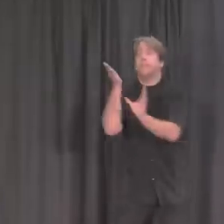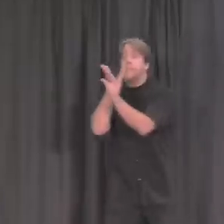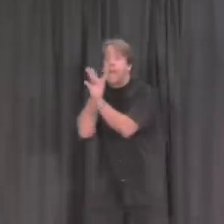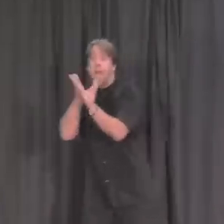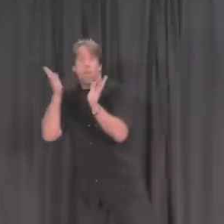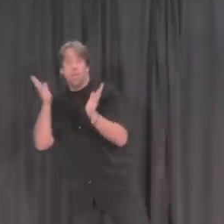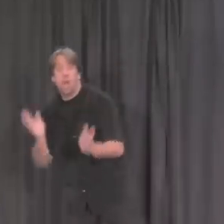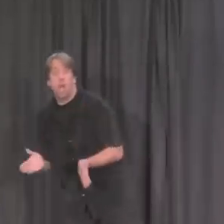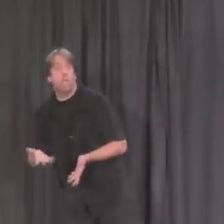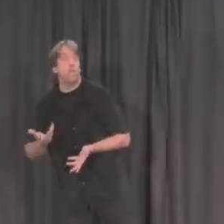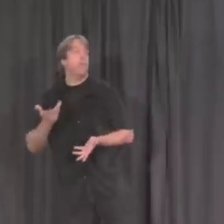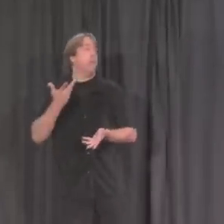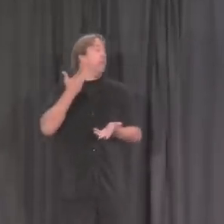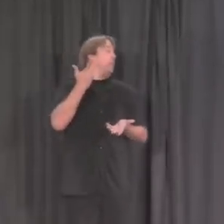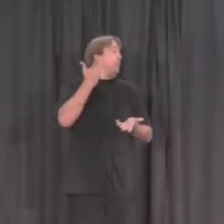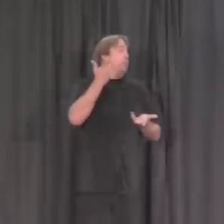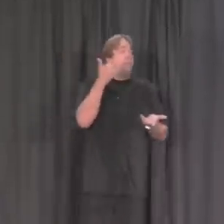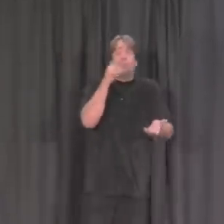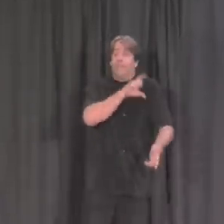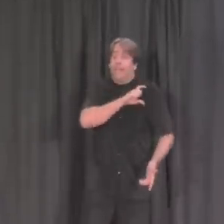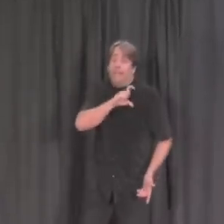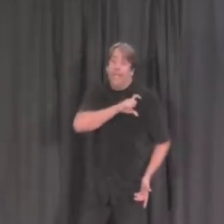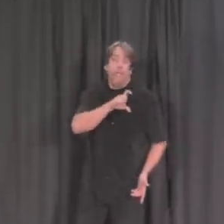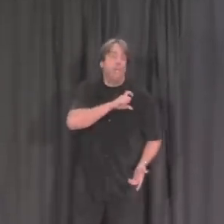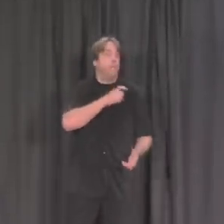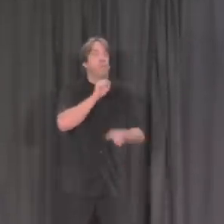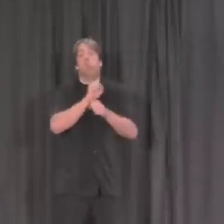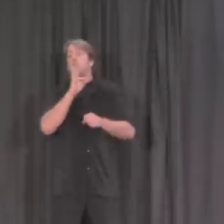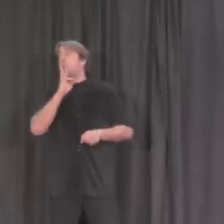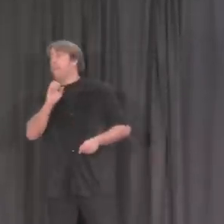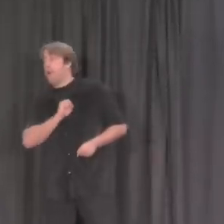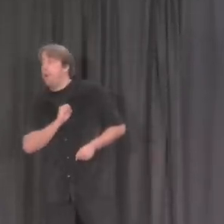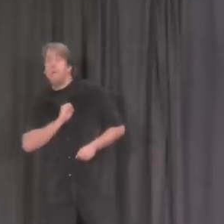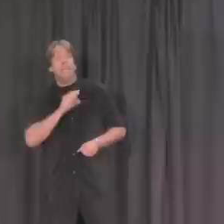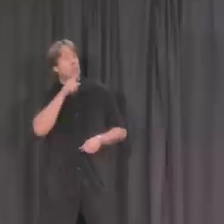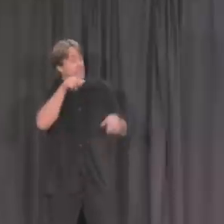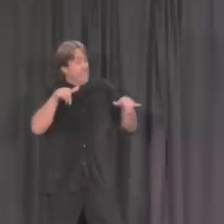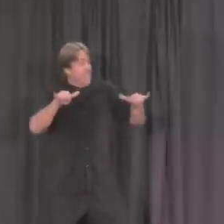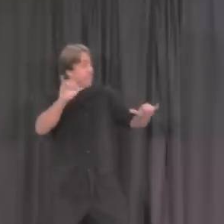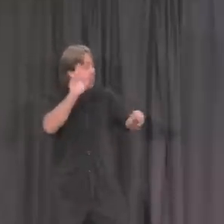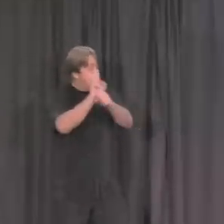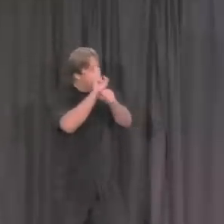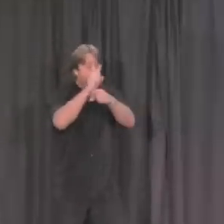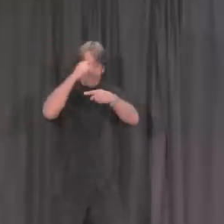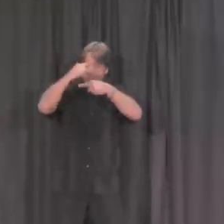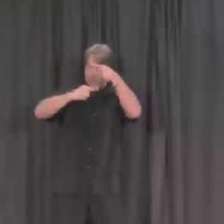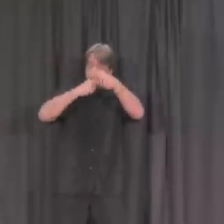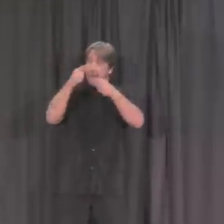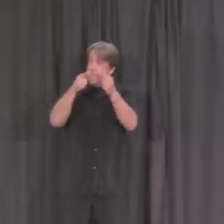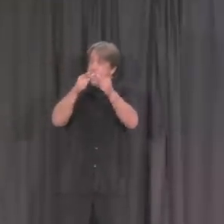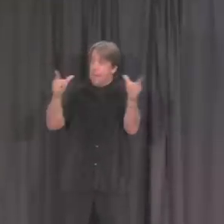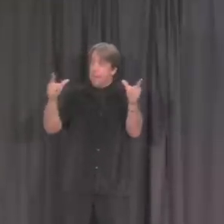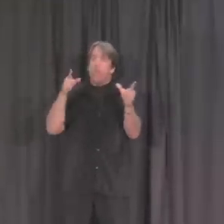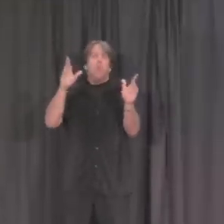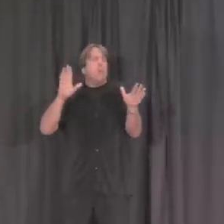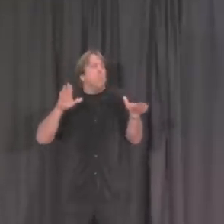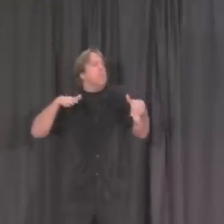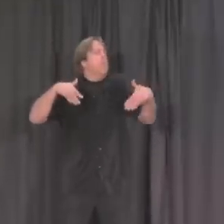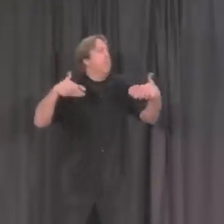or a lawyer, or a psychologist, or a policeman, or you work at Walmart. You will still use sign